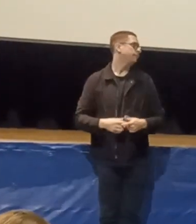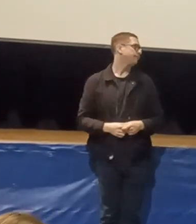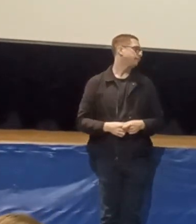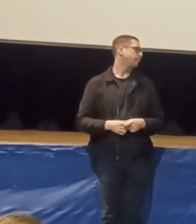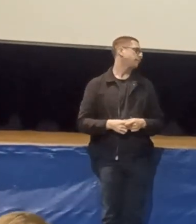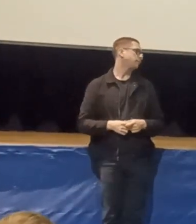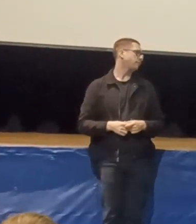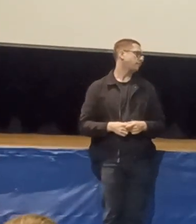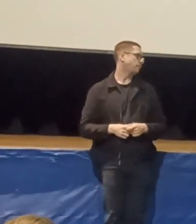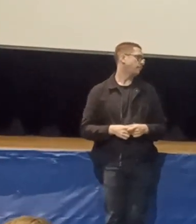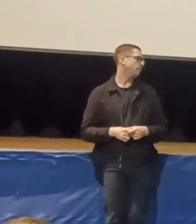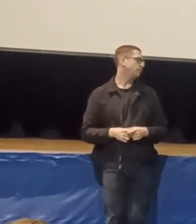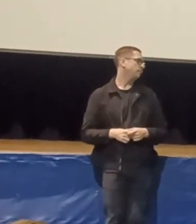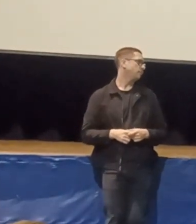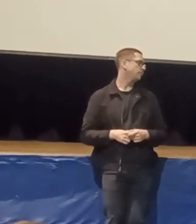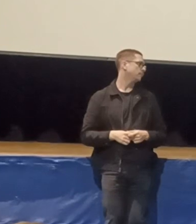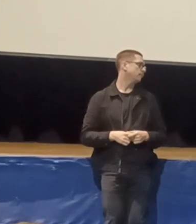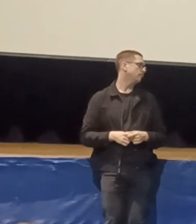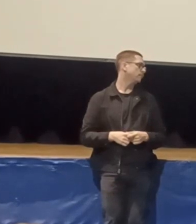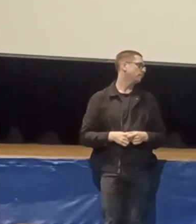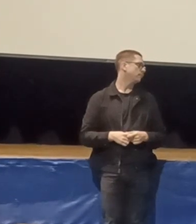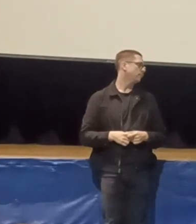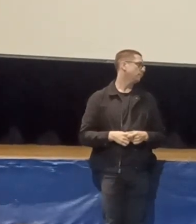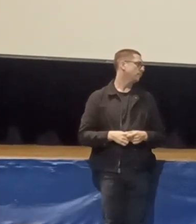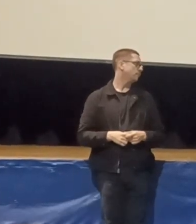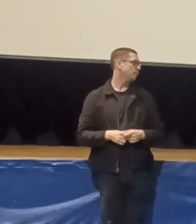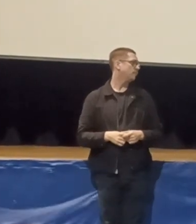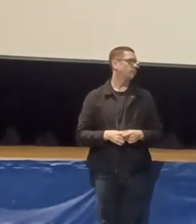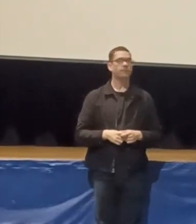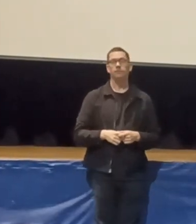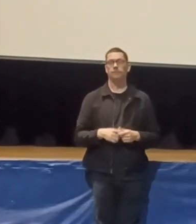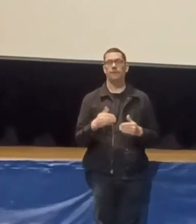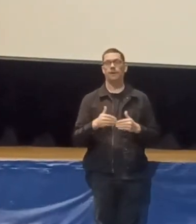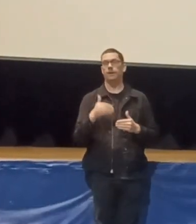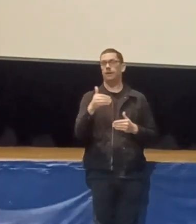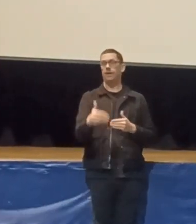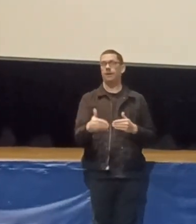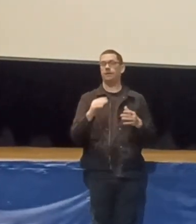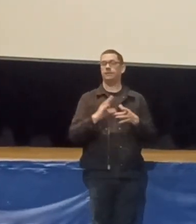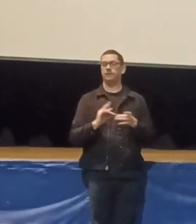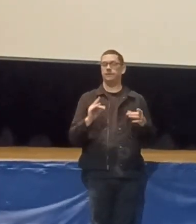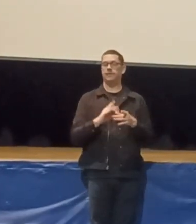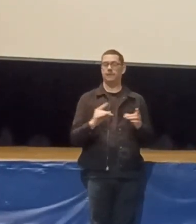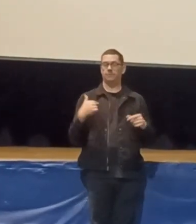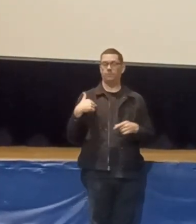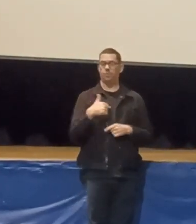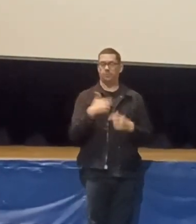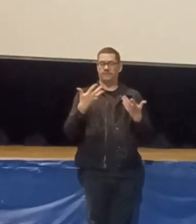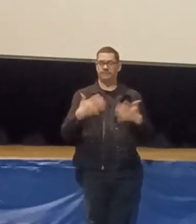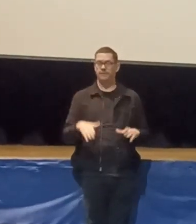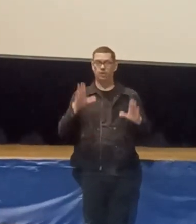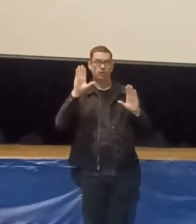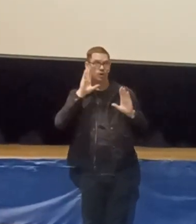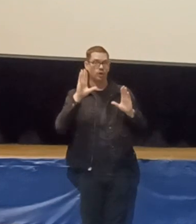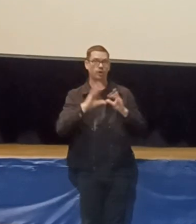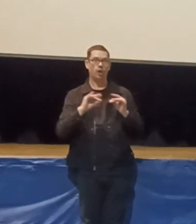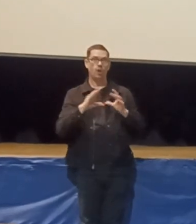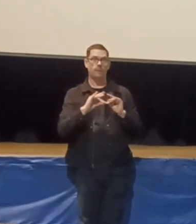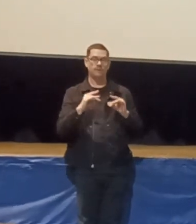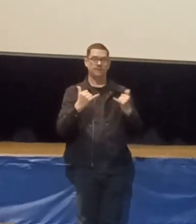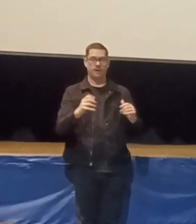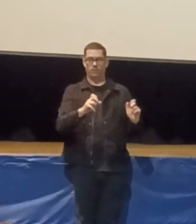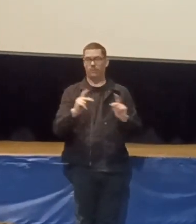next steps are, I think, where we have heard comments, we're gonna take this back, we're gonna meet with leadership